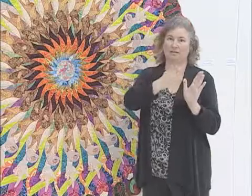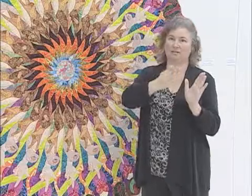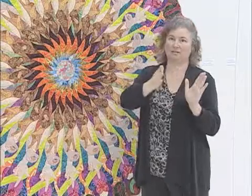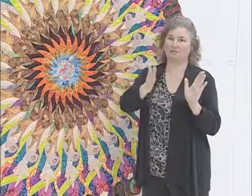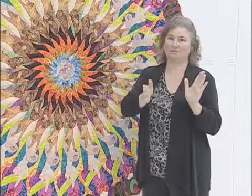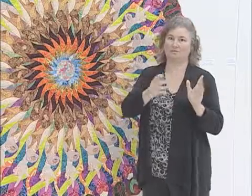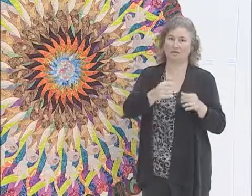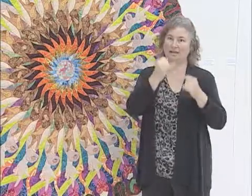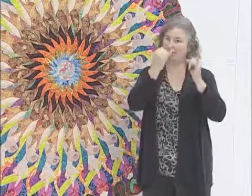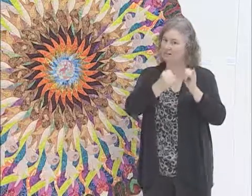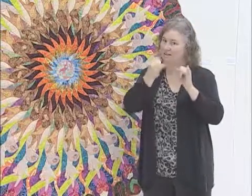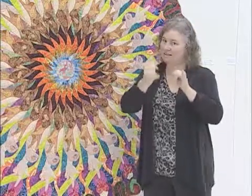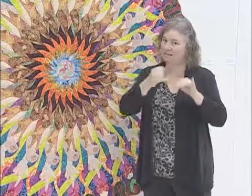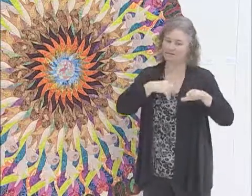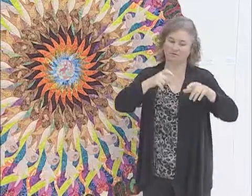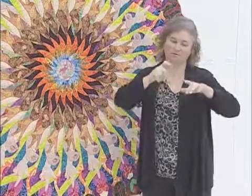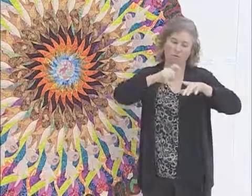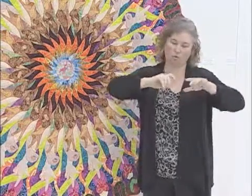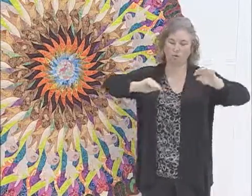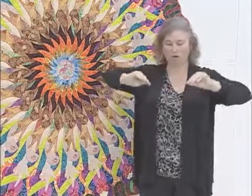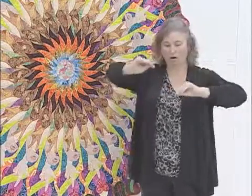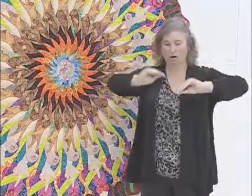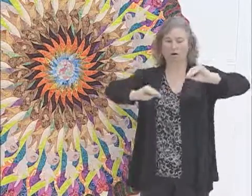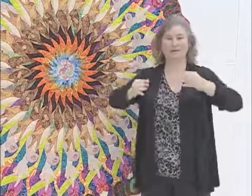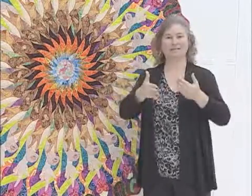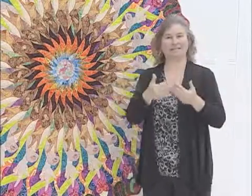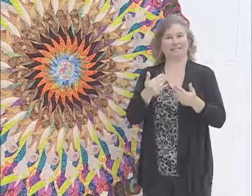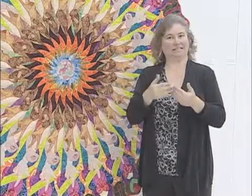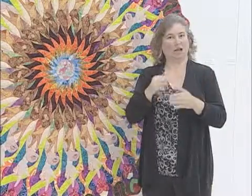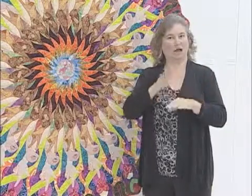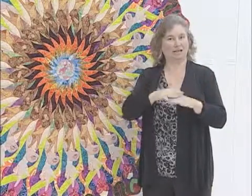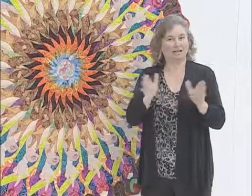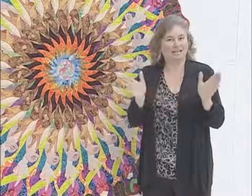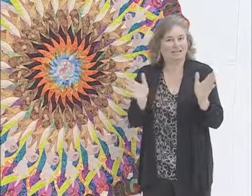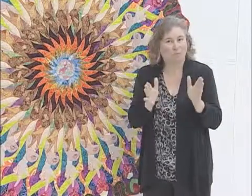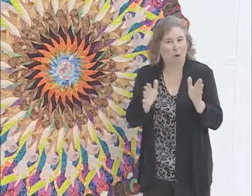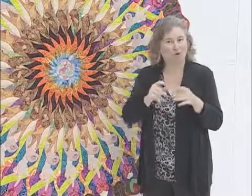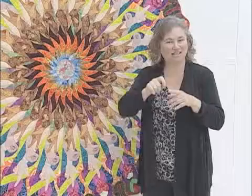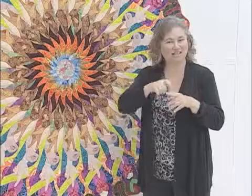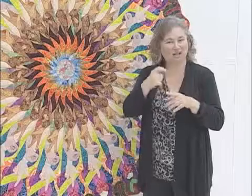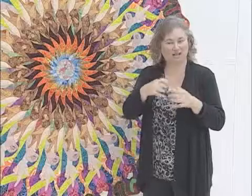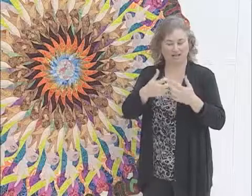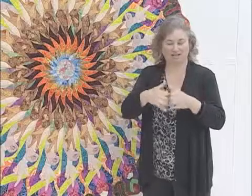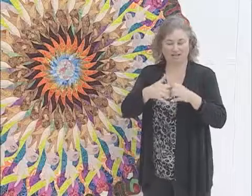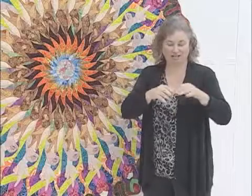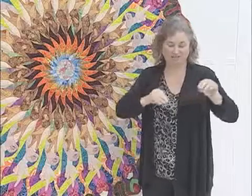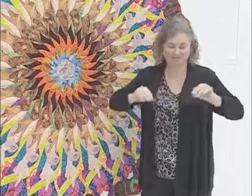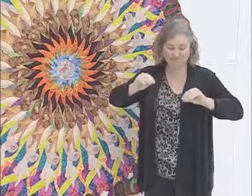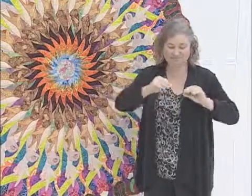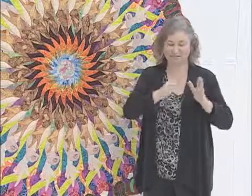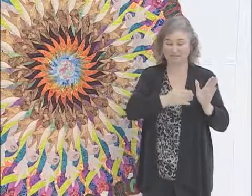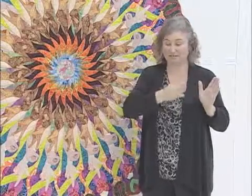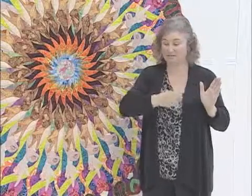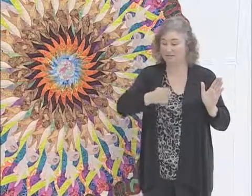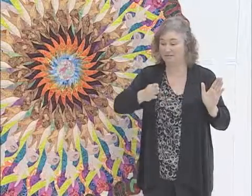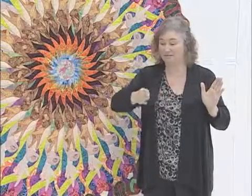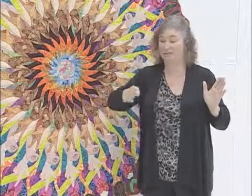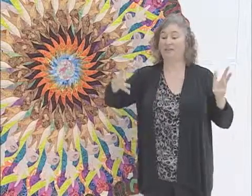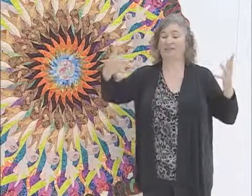3 layers for each of the 24 panels separately. It was much more easy to do on a smaller scale, and I could handle it better